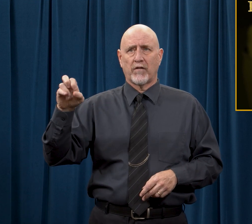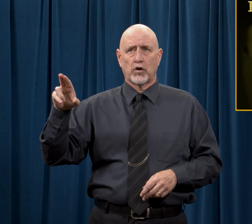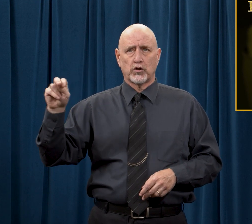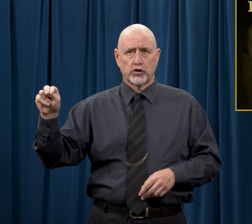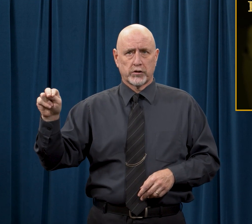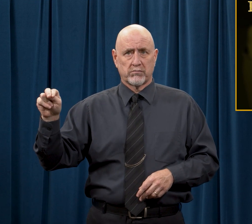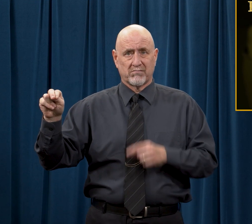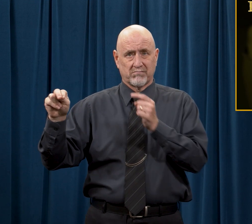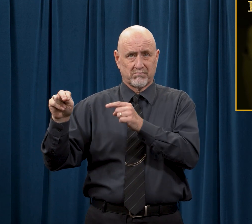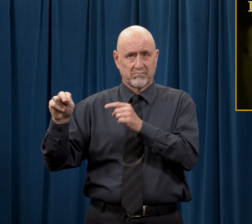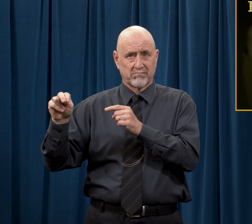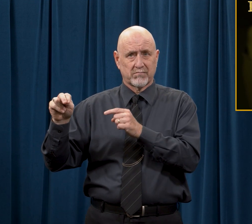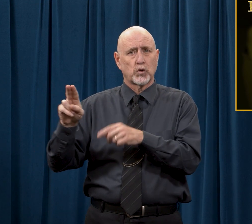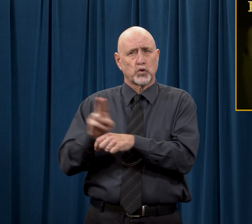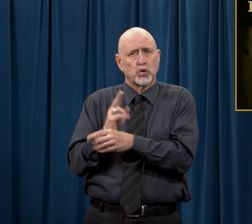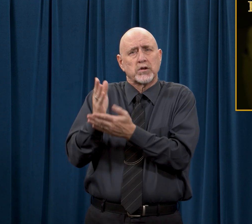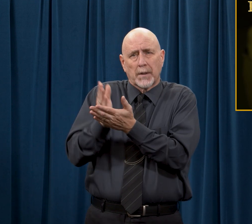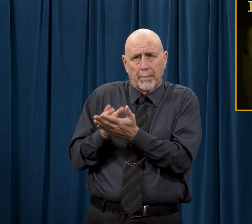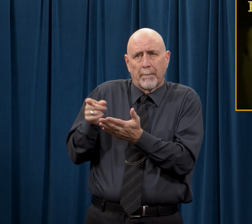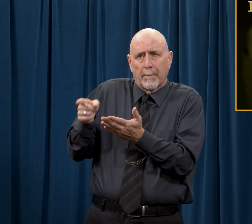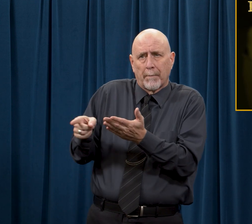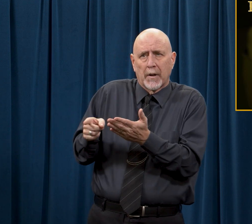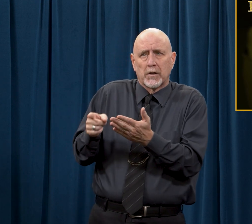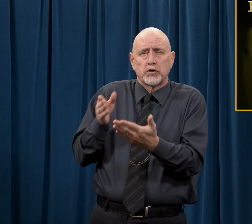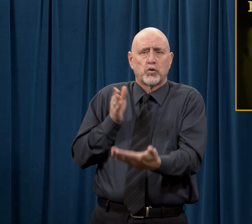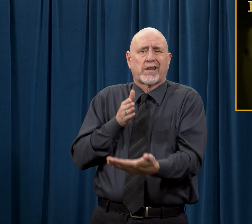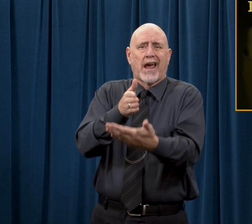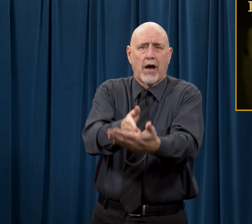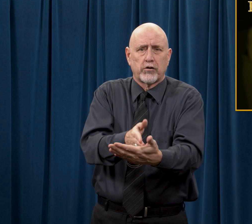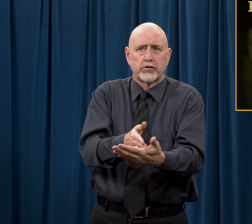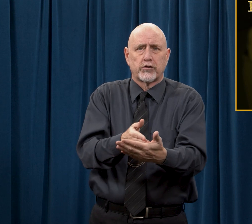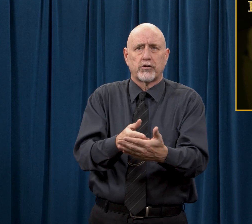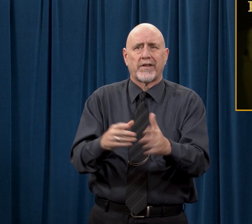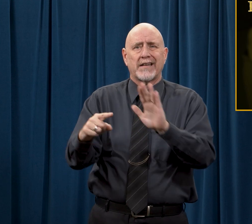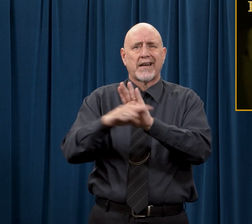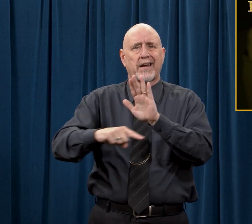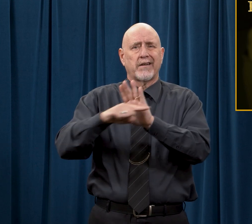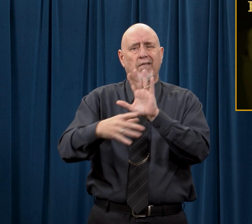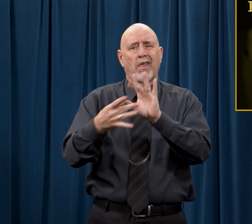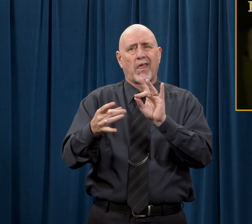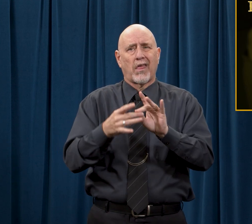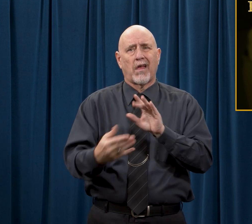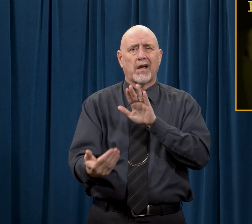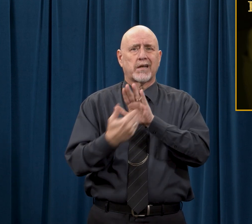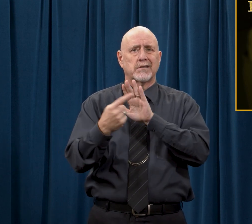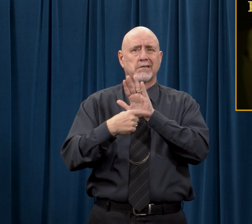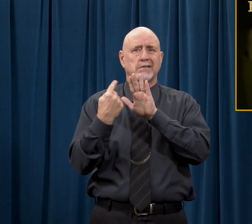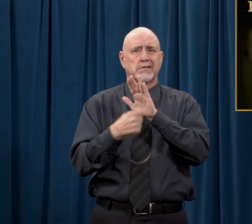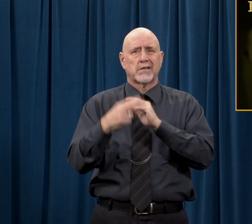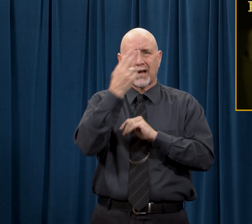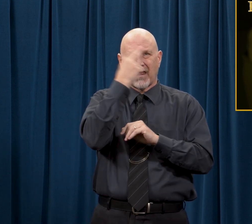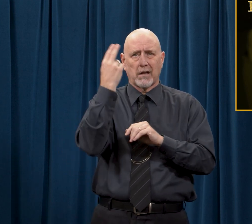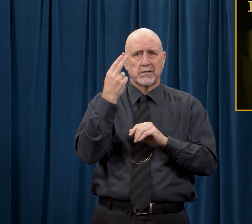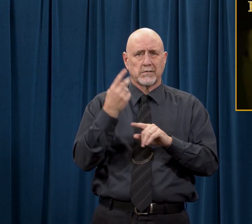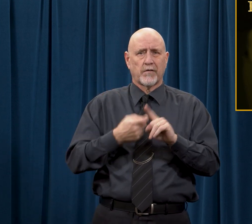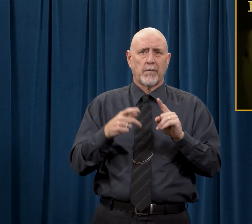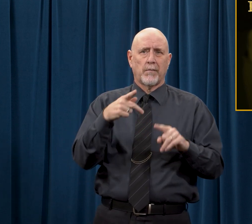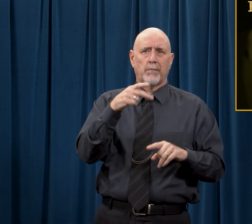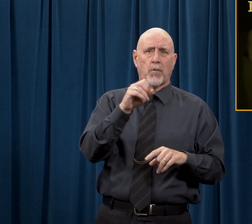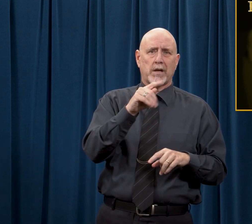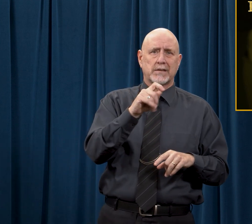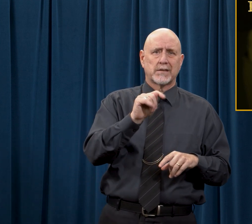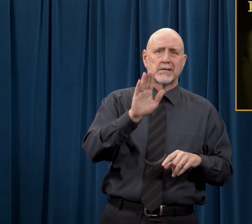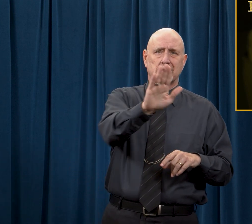Bible. This version was used in part to counter the negative comments against Catholicism found